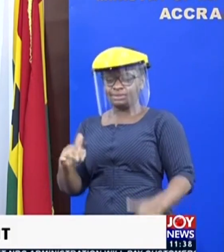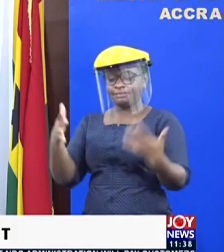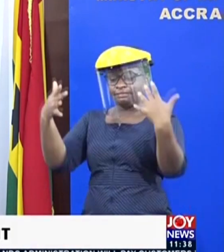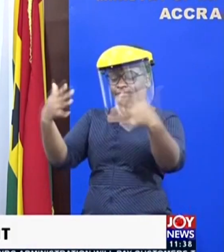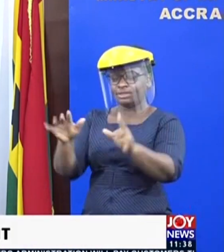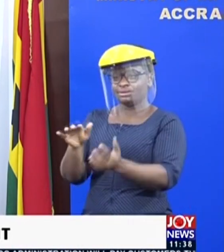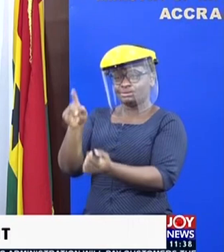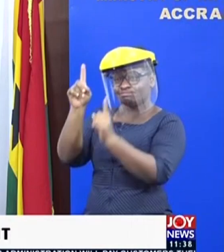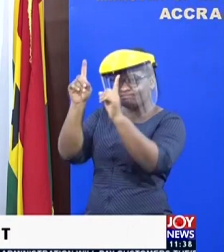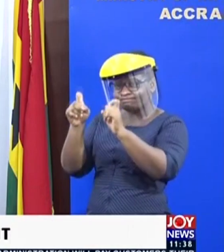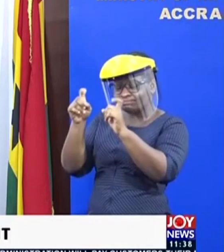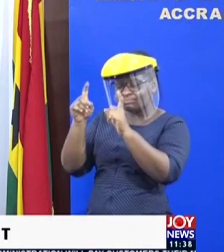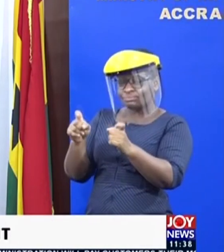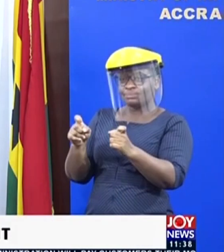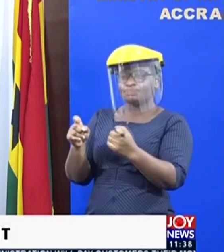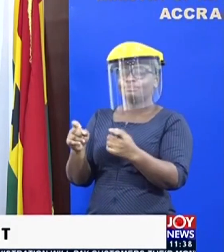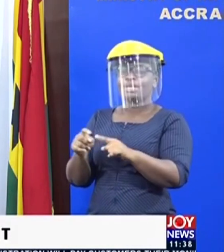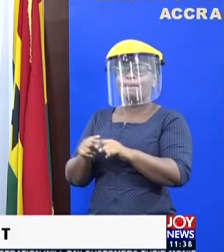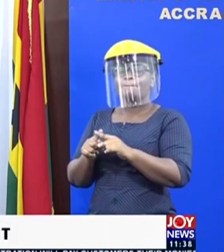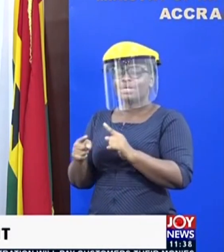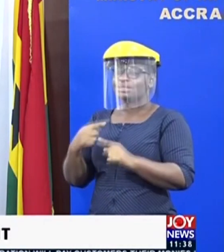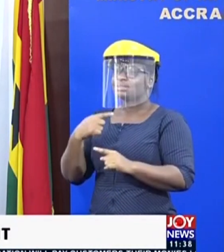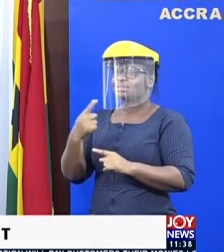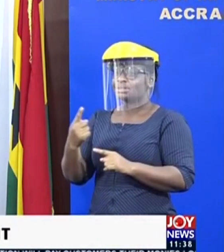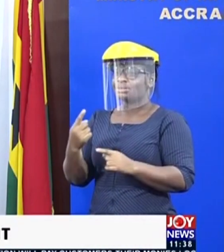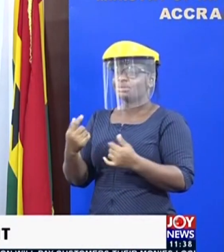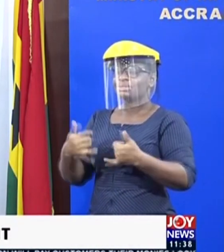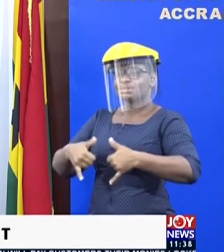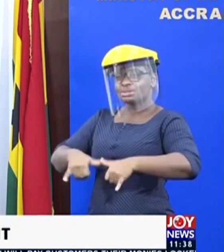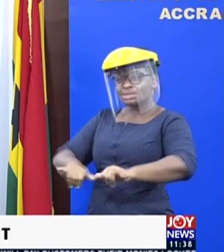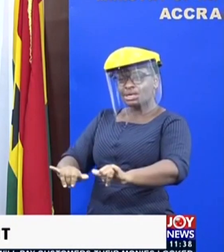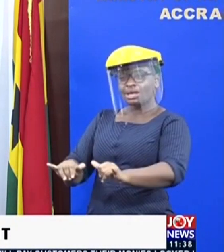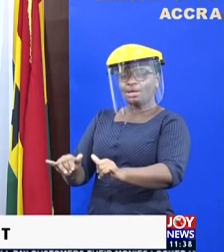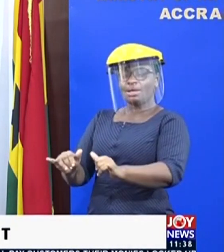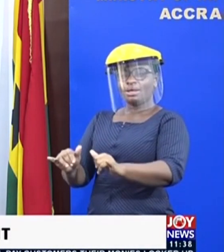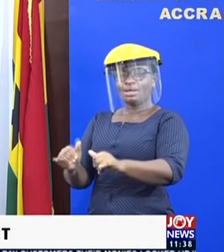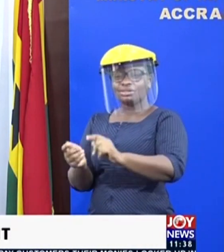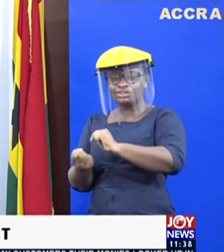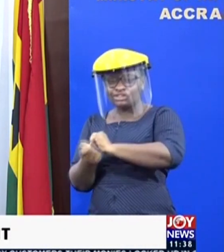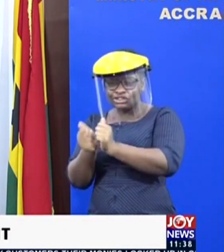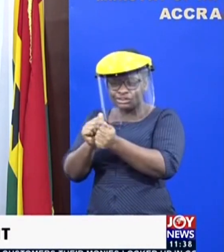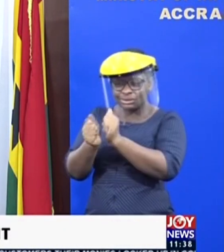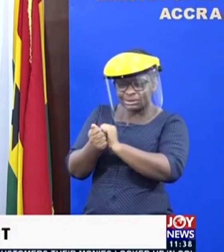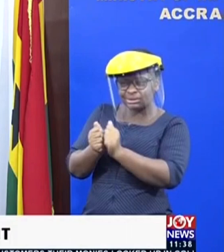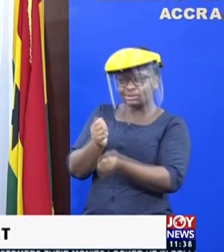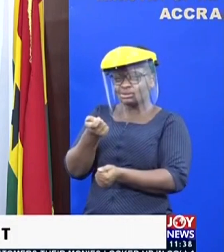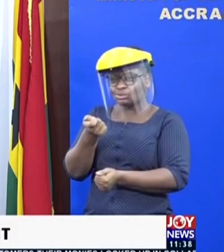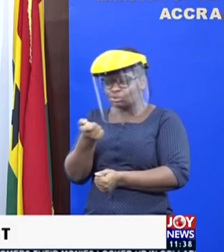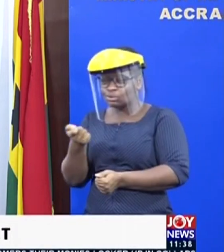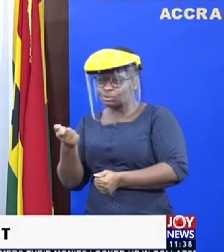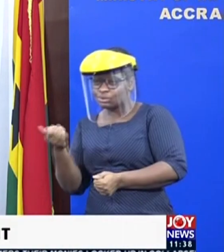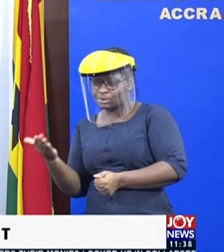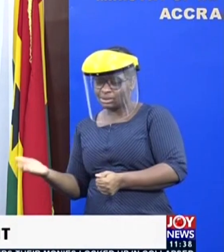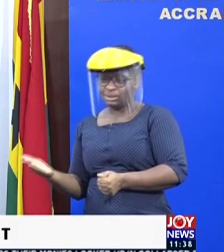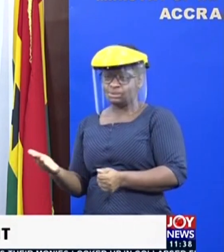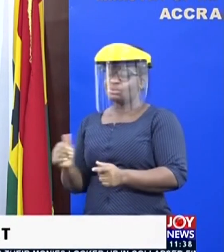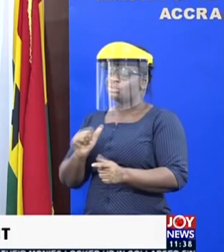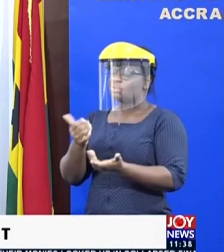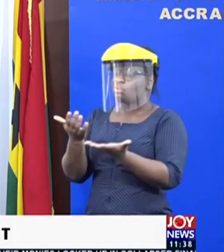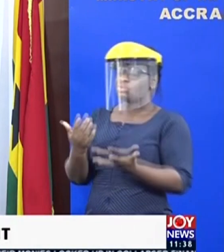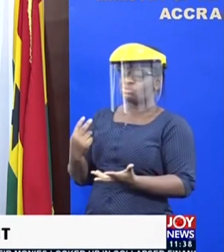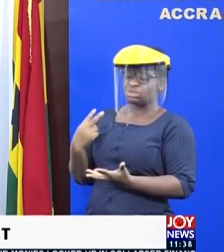July. Like we're saying that we still are prioritizing our tests. We do not want to be locked up in the